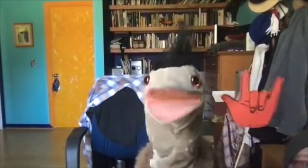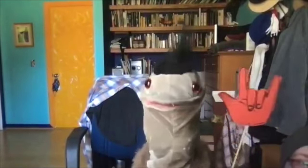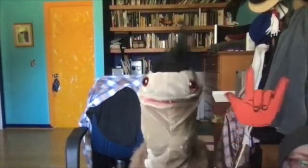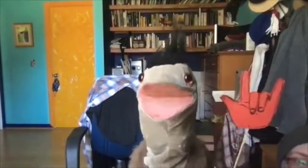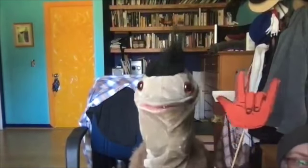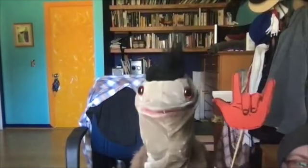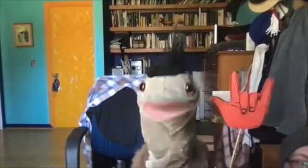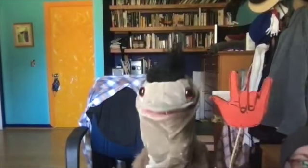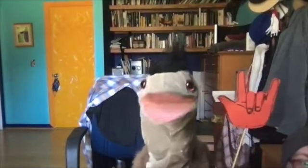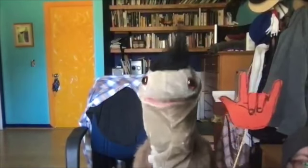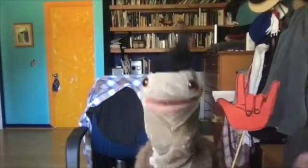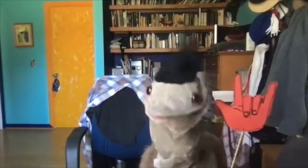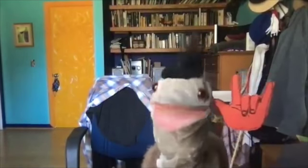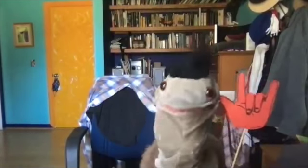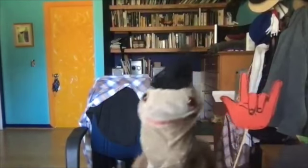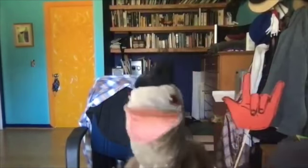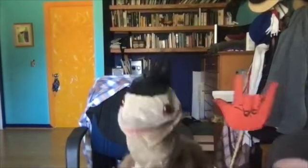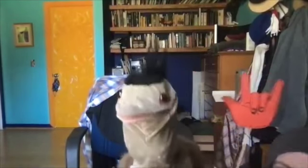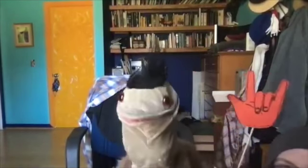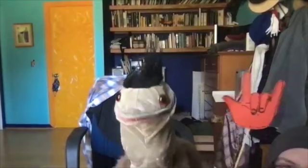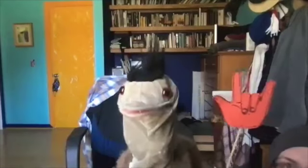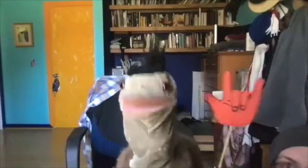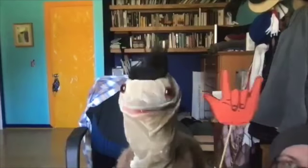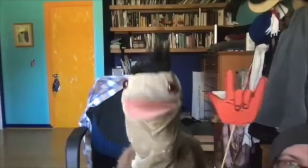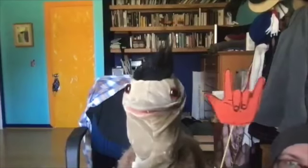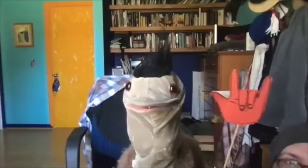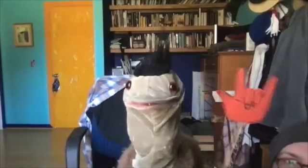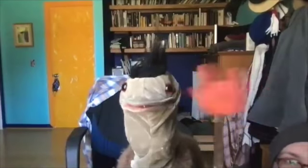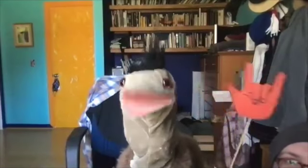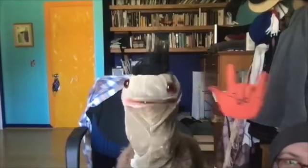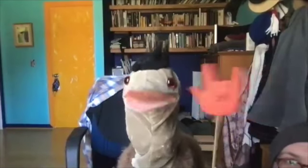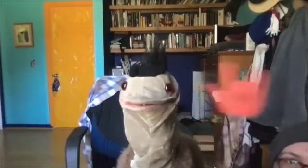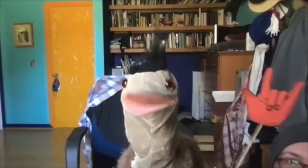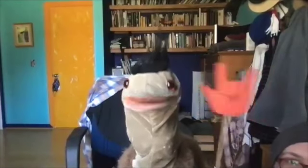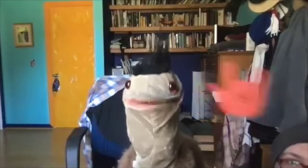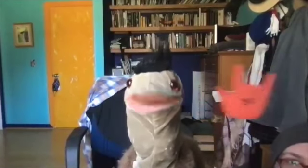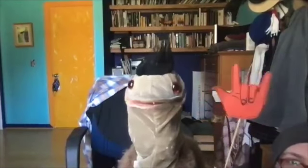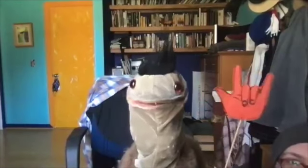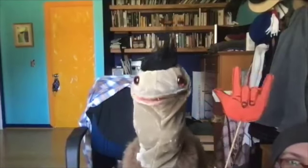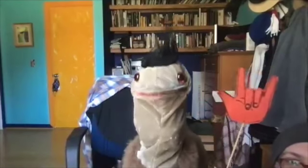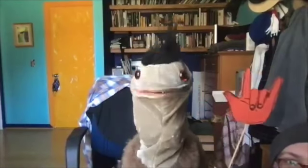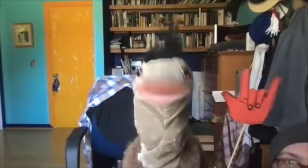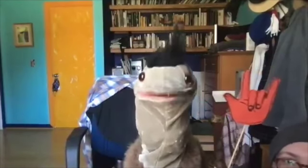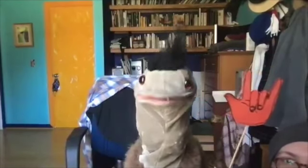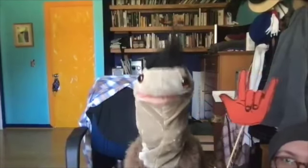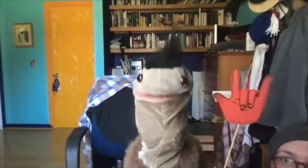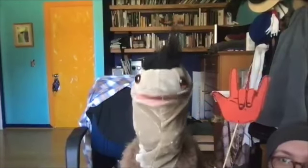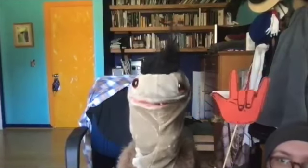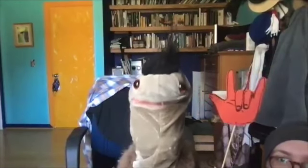hands. I sometimes forget it's called the pinky. All right, Emma, I love you. There you are, everybody. Let's